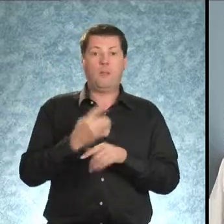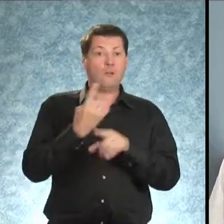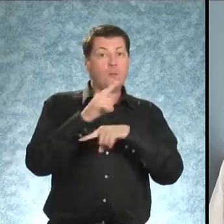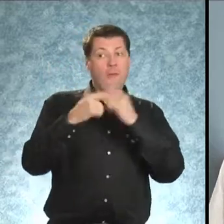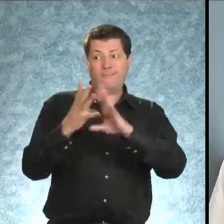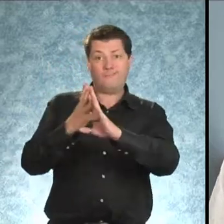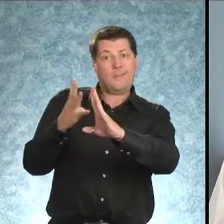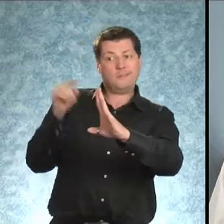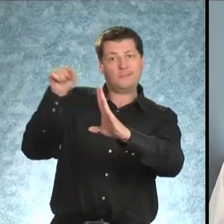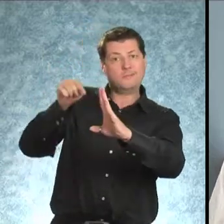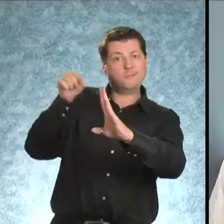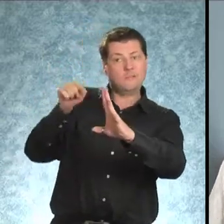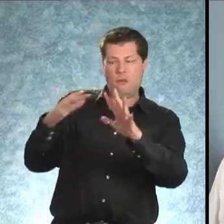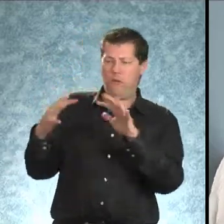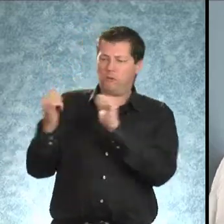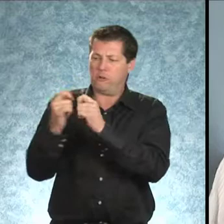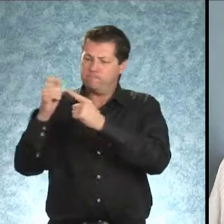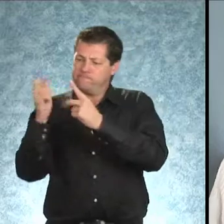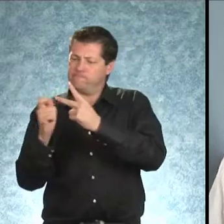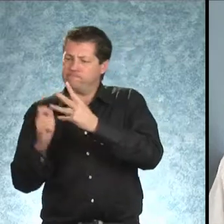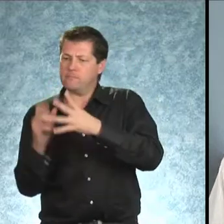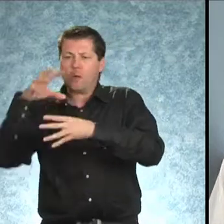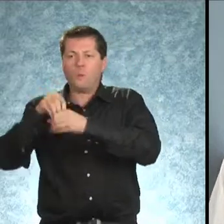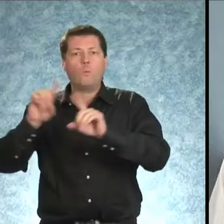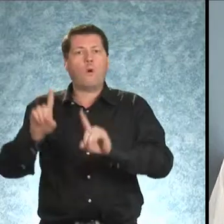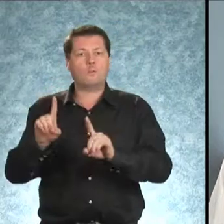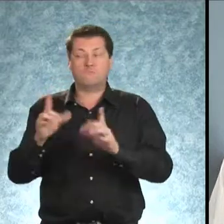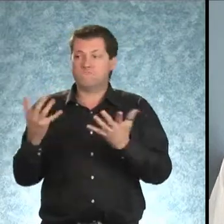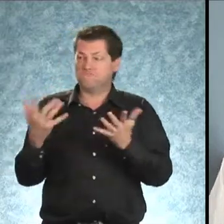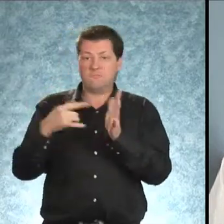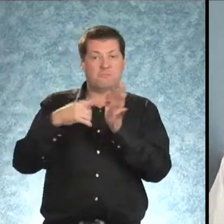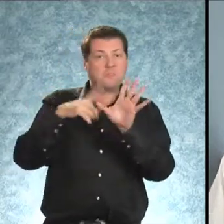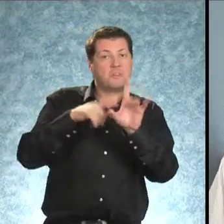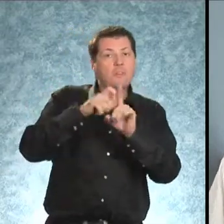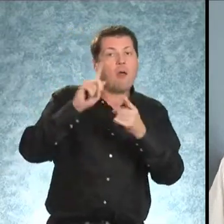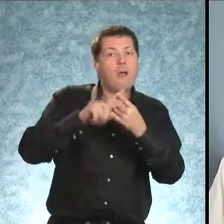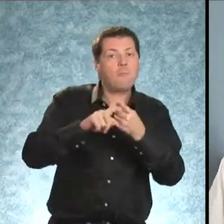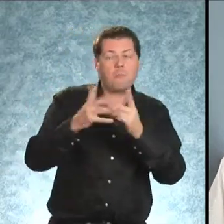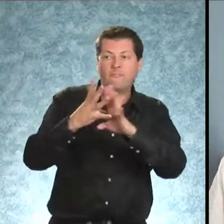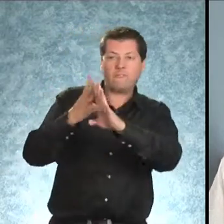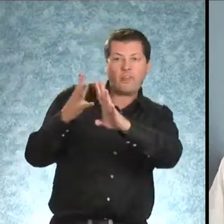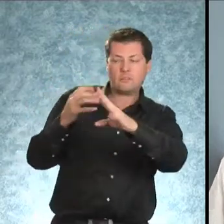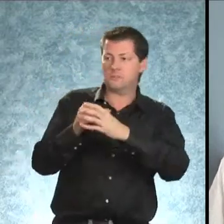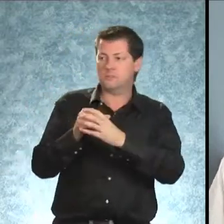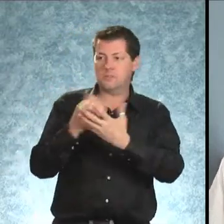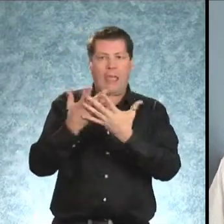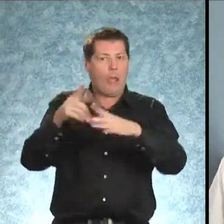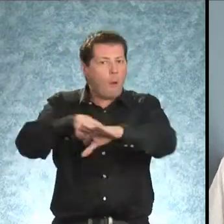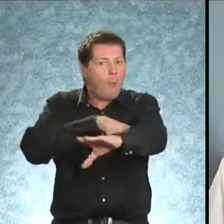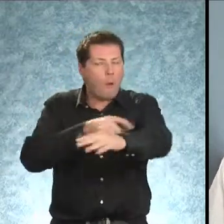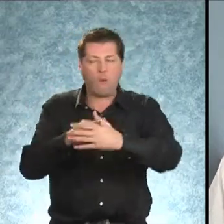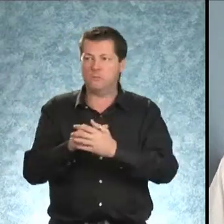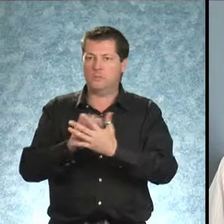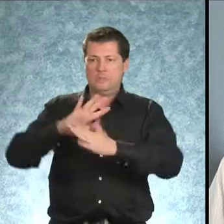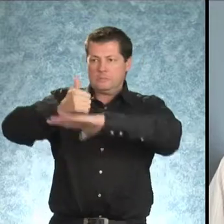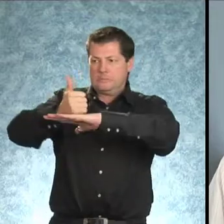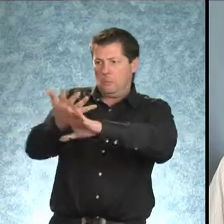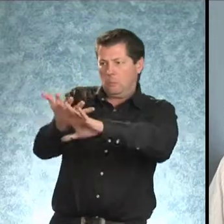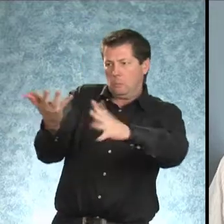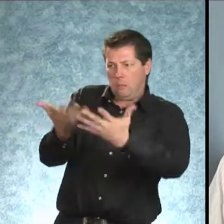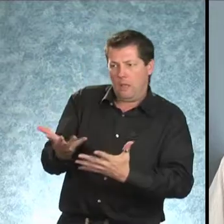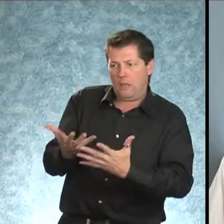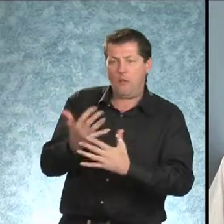it's in regards to a fence, you would understand that the agreement would have things like the type of fence, the length of fence, where it's going to sit, the cost,